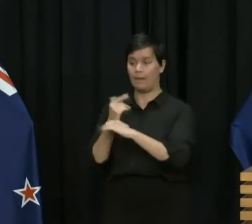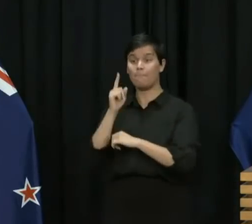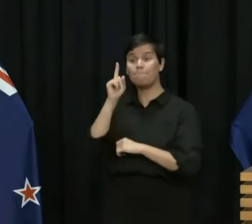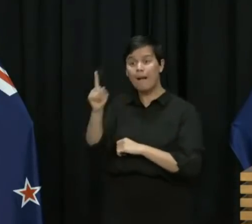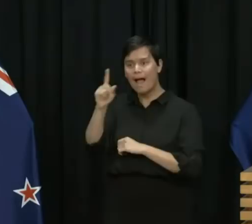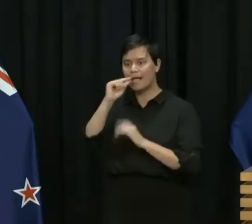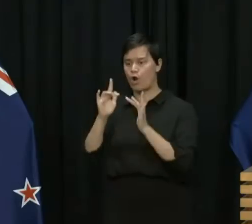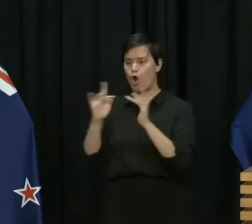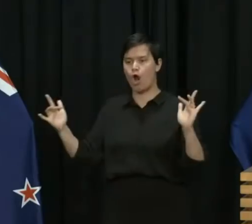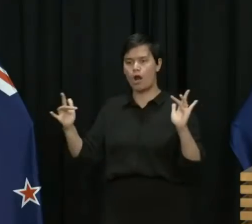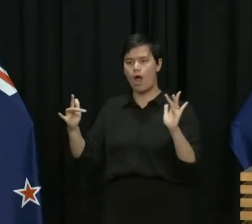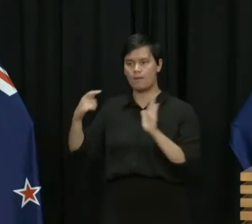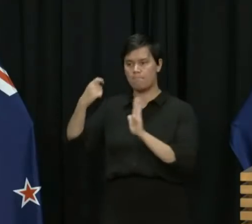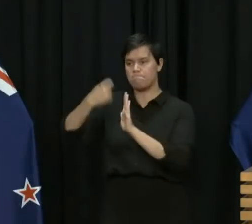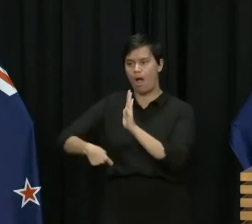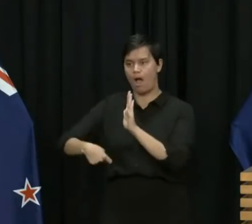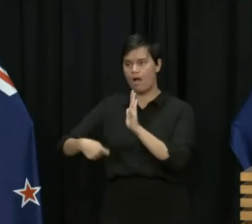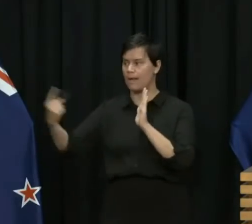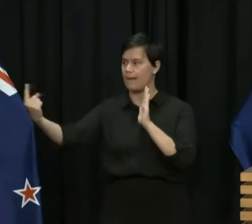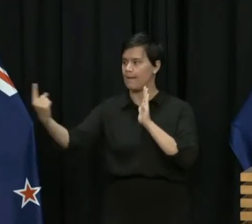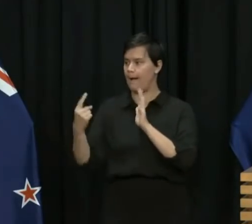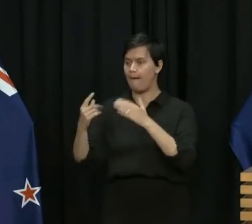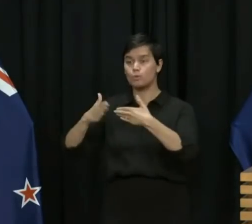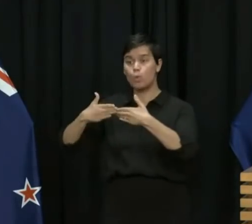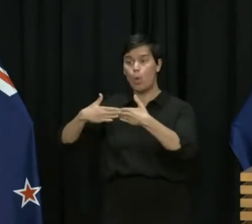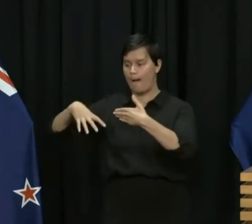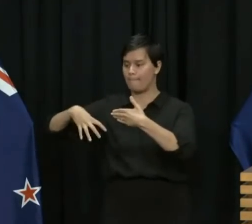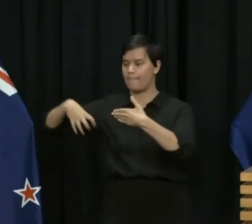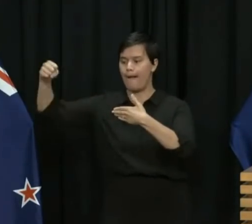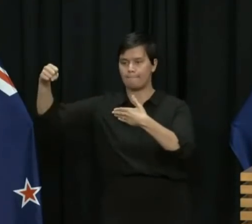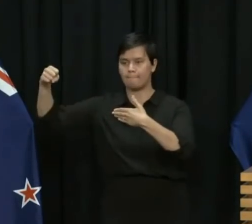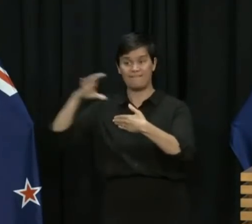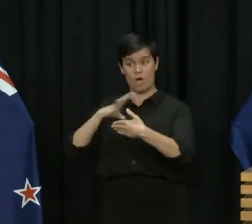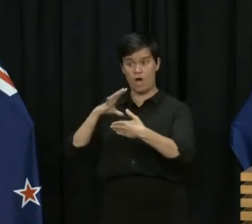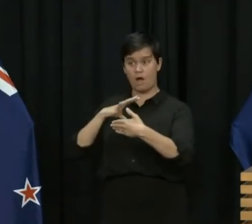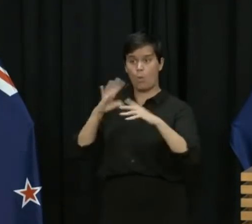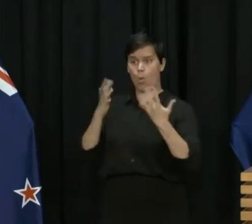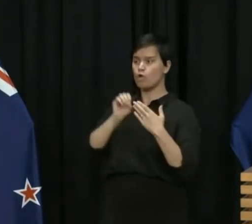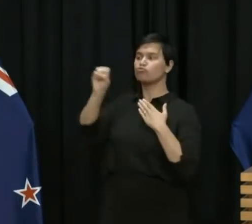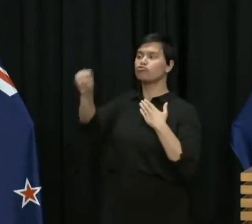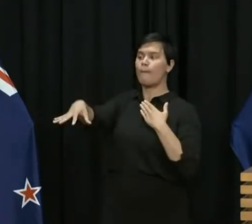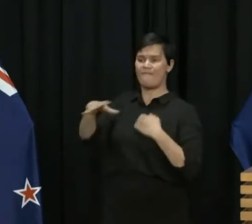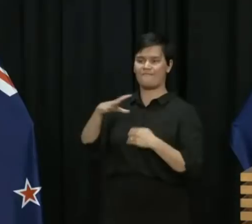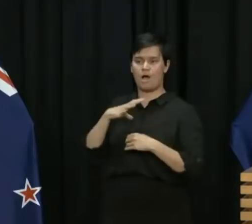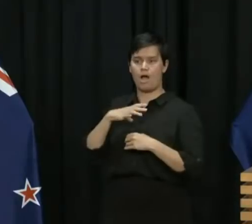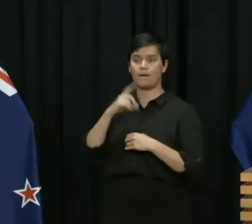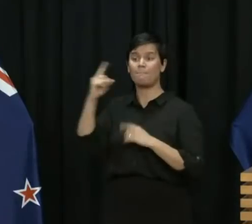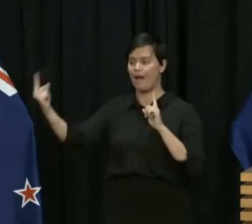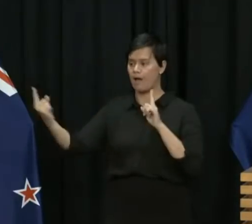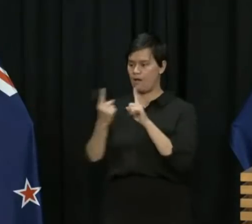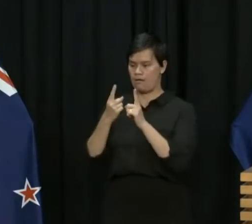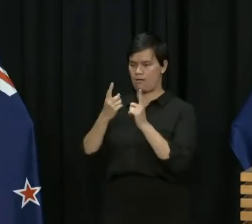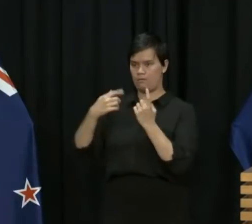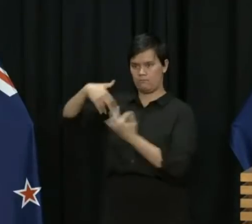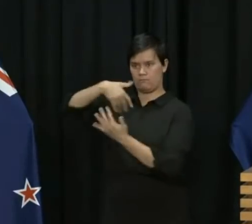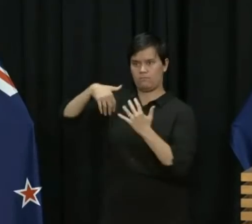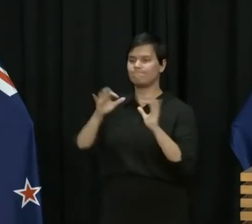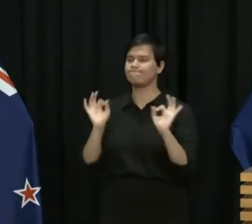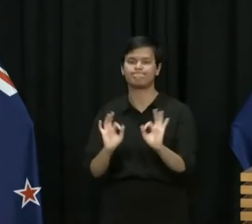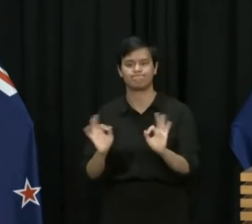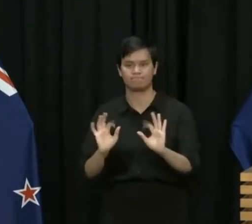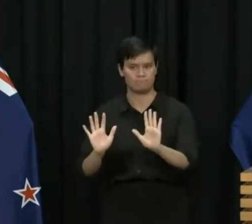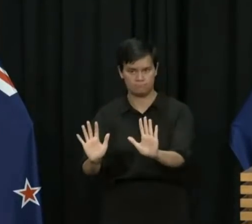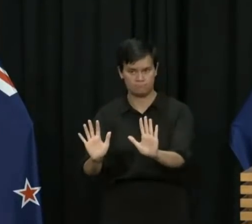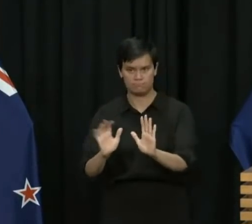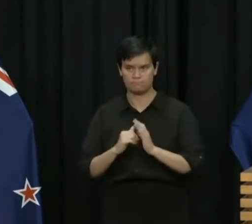online. The main rule here is maintaining physical distancing between staff and not physically interacting with customers. So those are